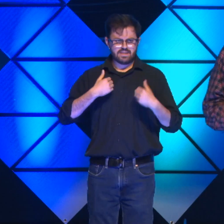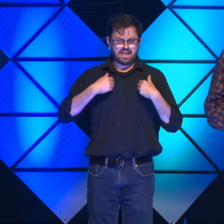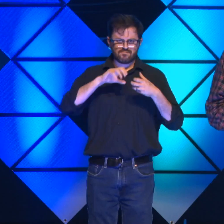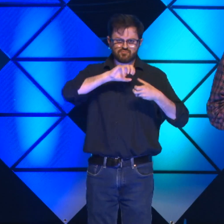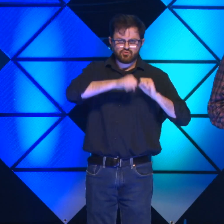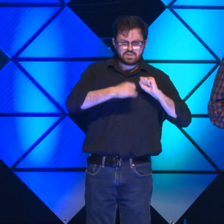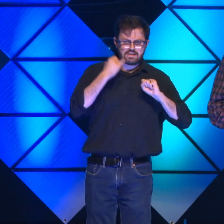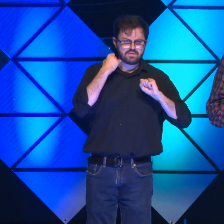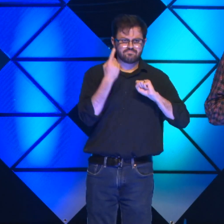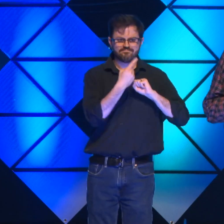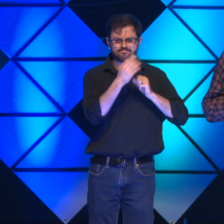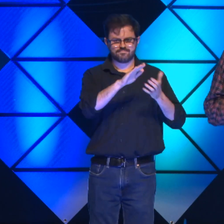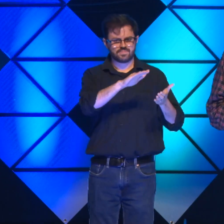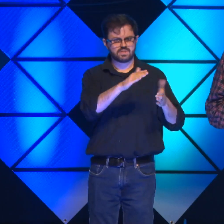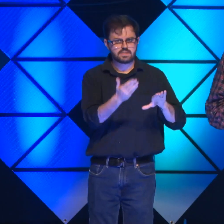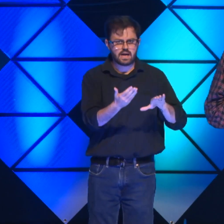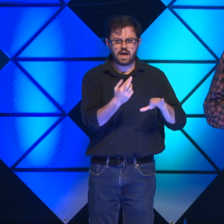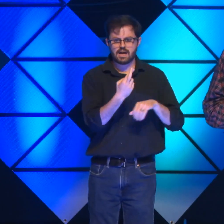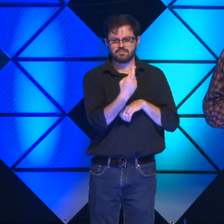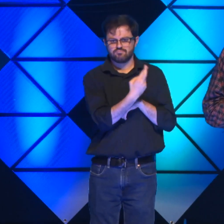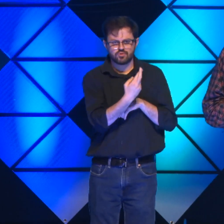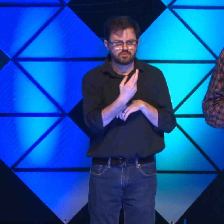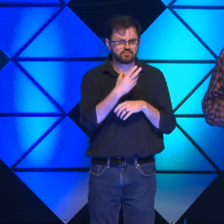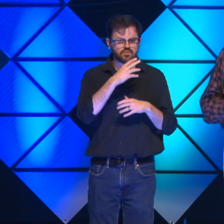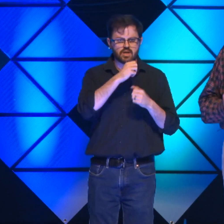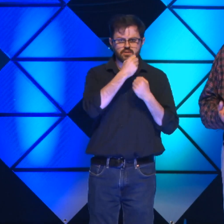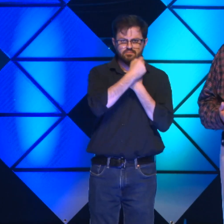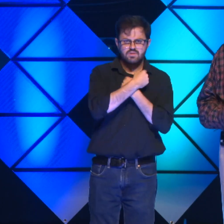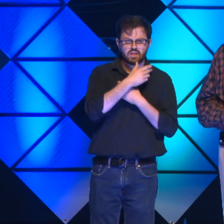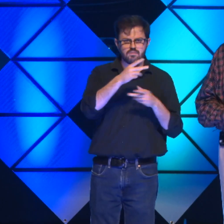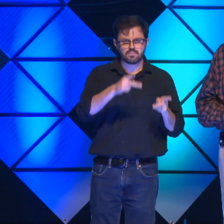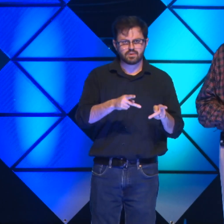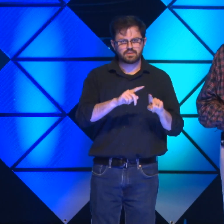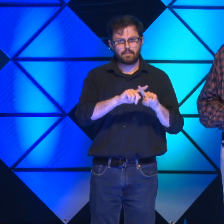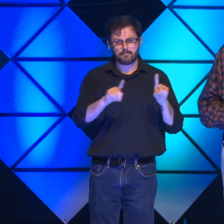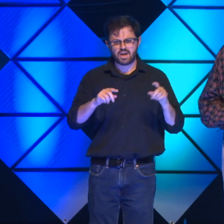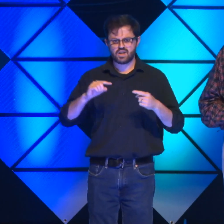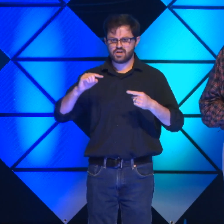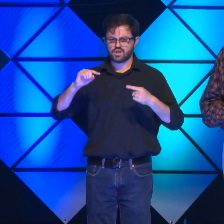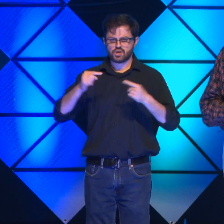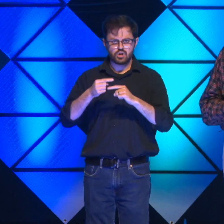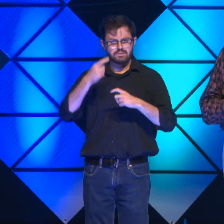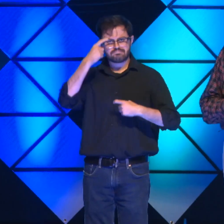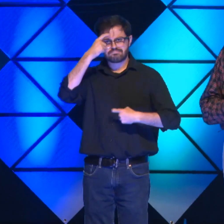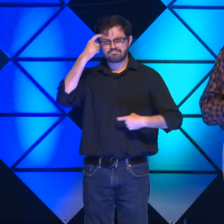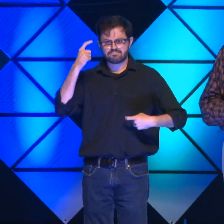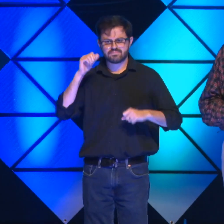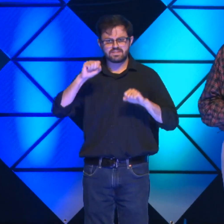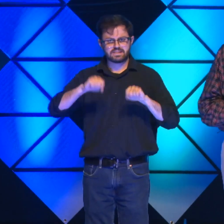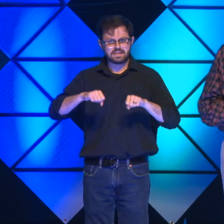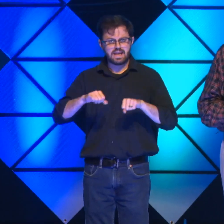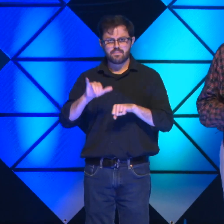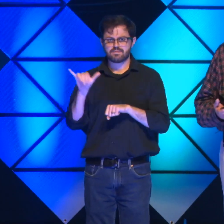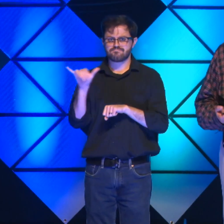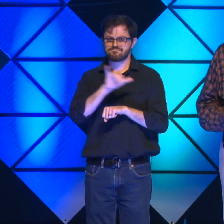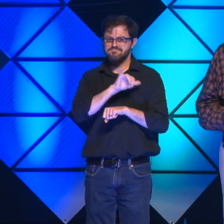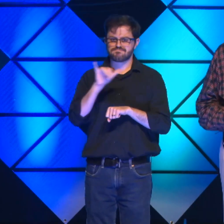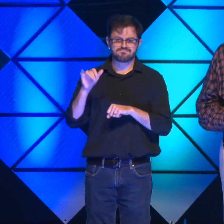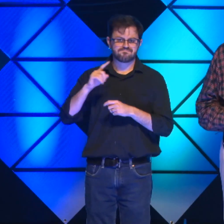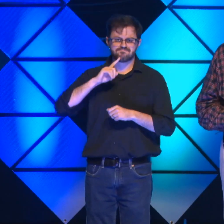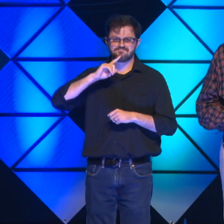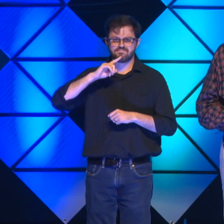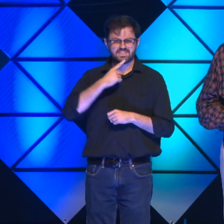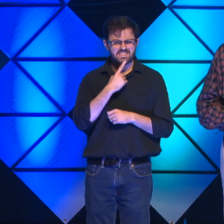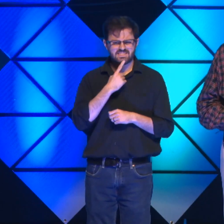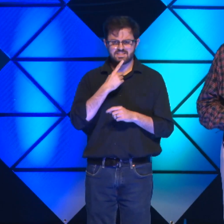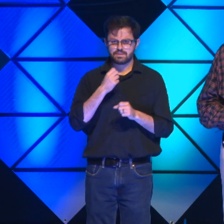hurt happens and can be a feeling that's just as deep, that's caused by innumerable